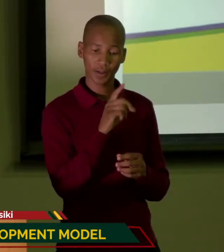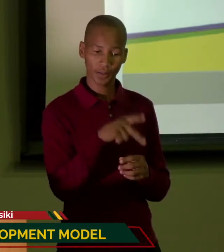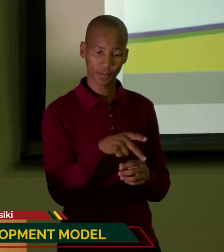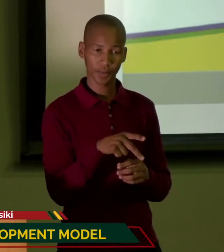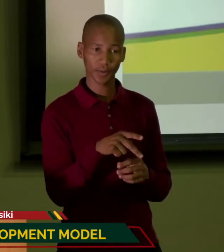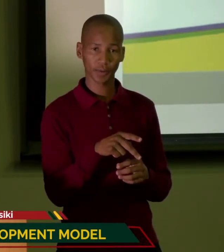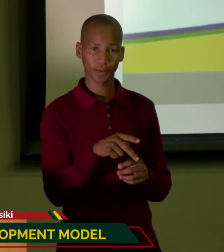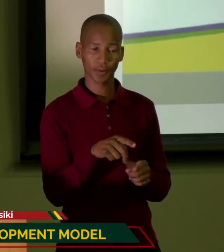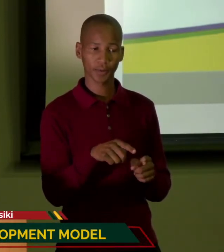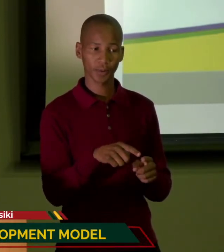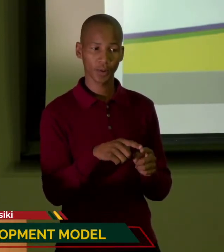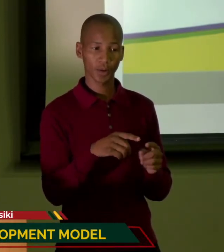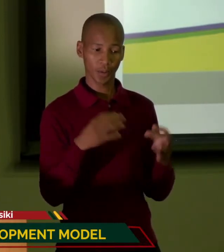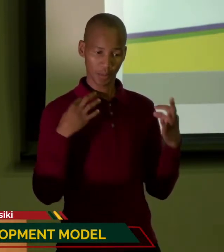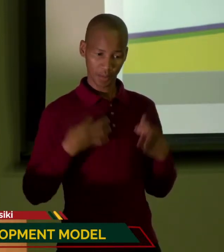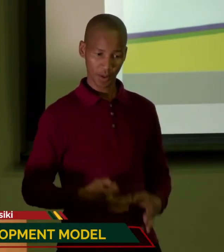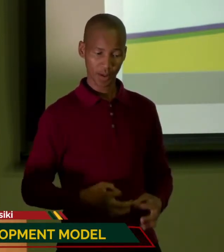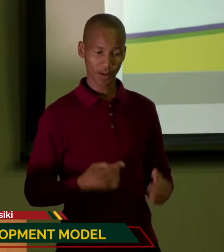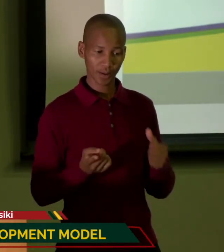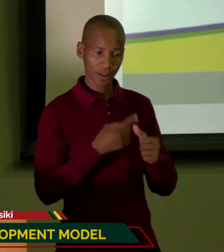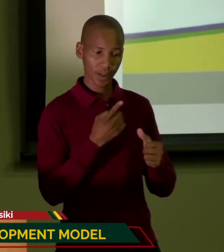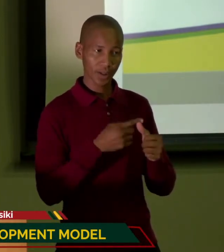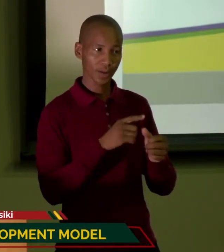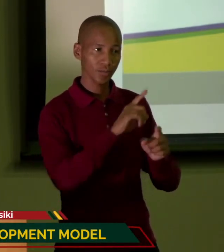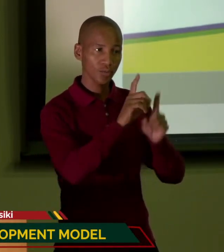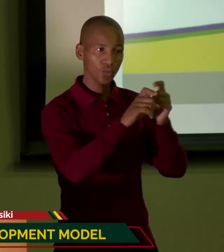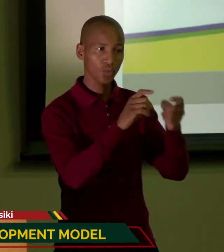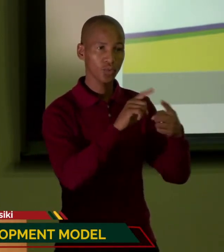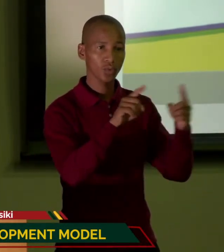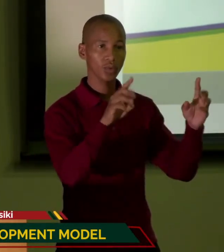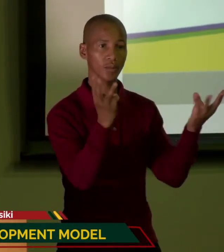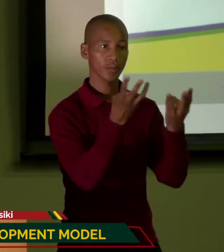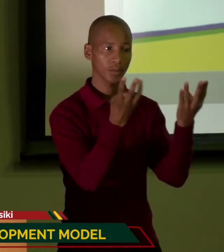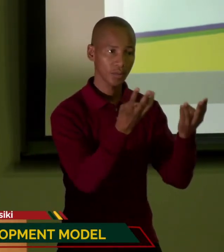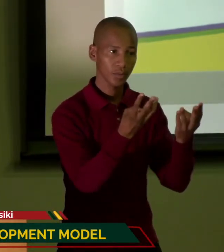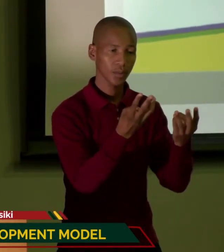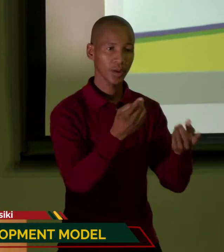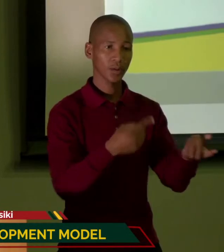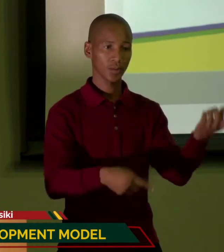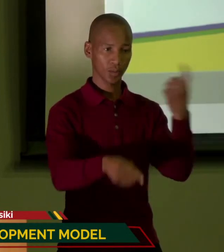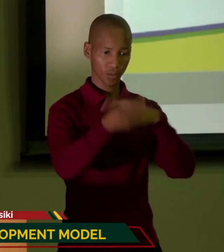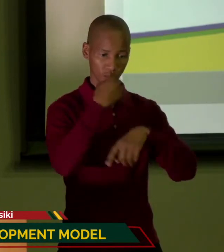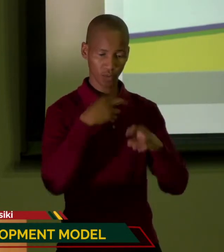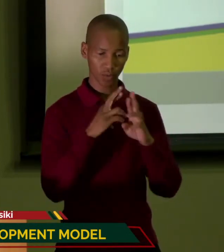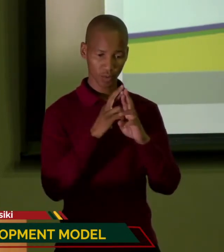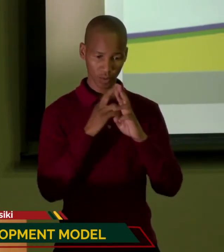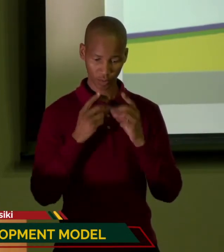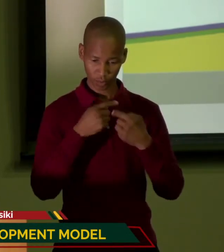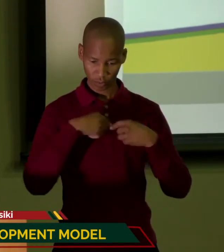ngumeya oqala ebantwini abuye athi abantu bafuna ezi zinto